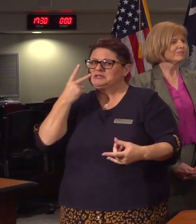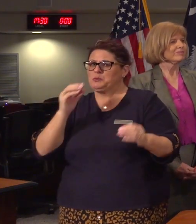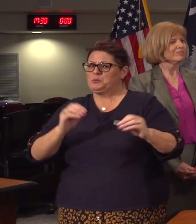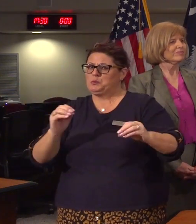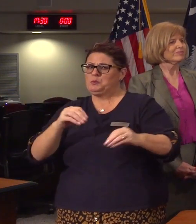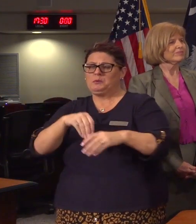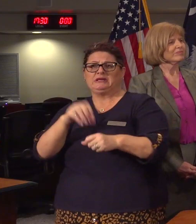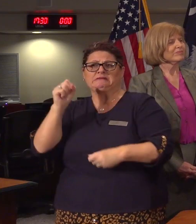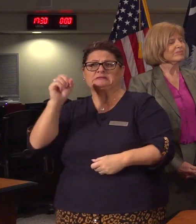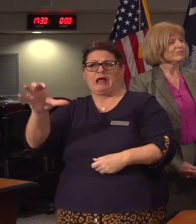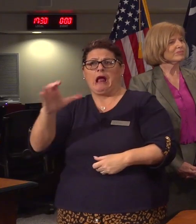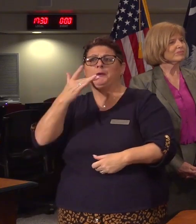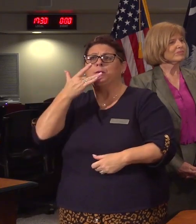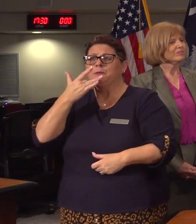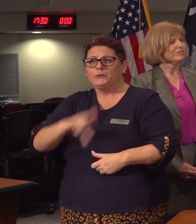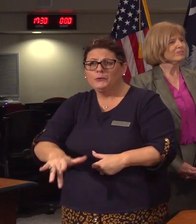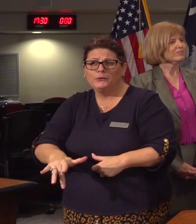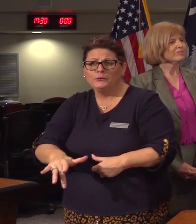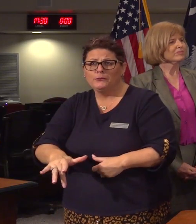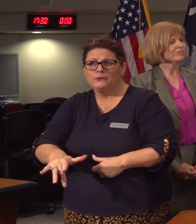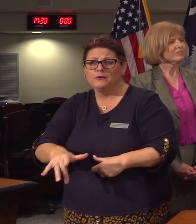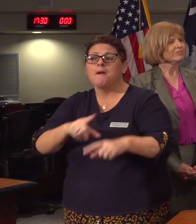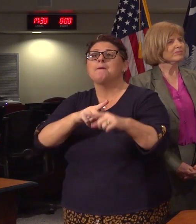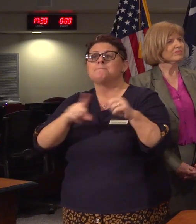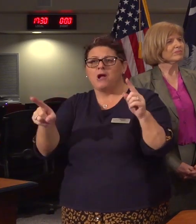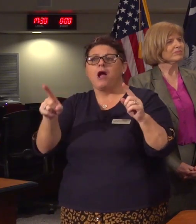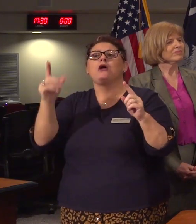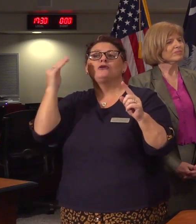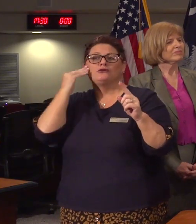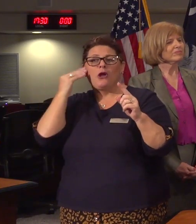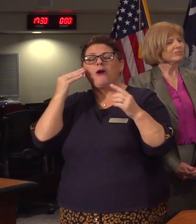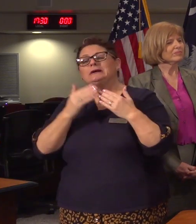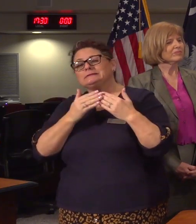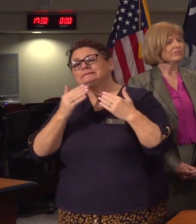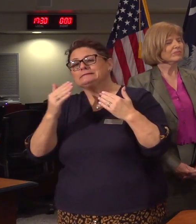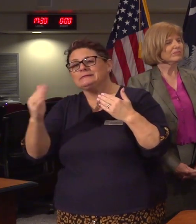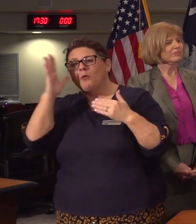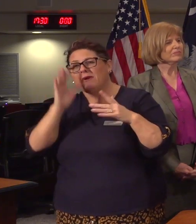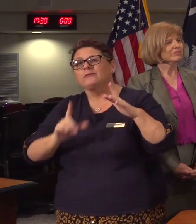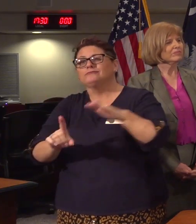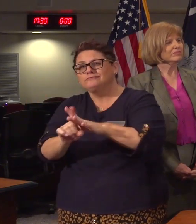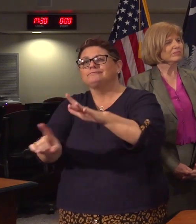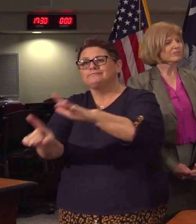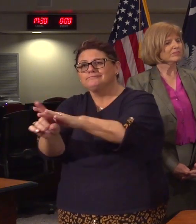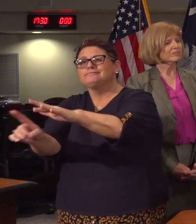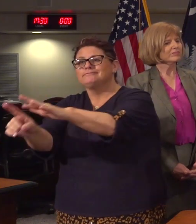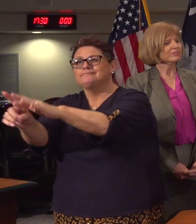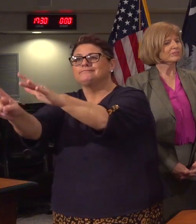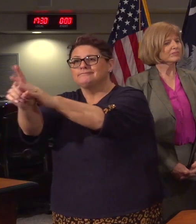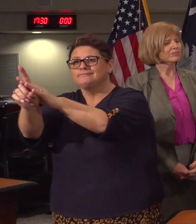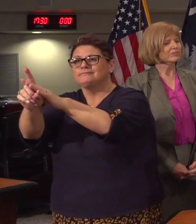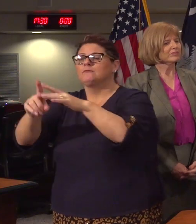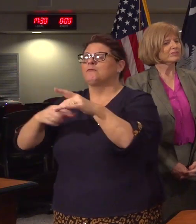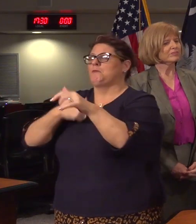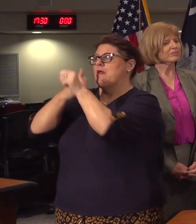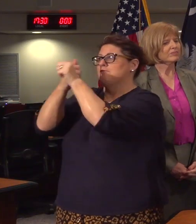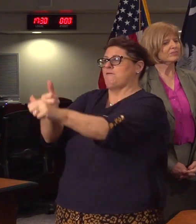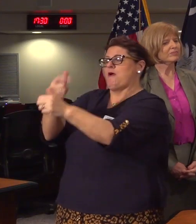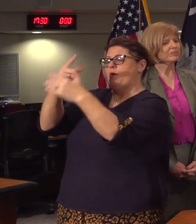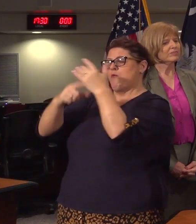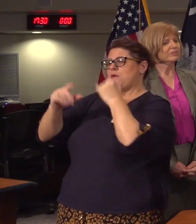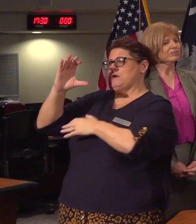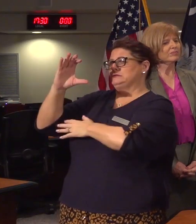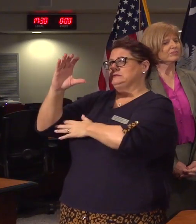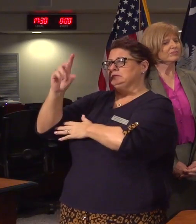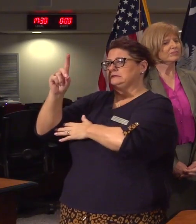South Carolina, we expect to see more cases, and we will continue to monitor CDC guidance and recommendations.